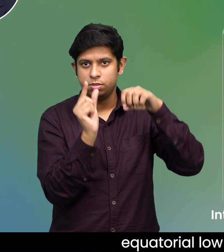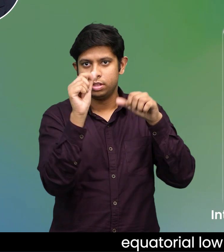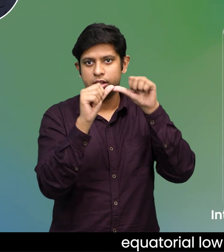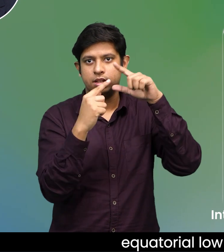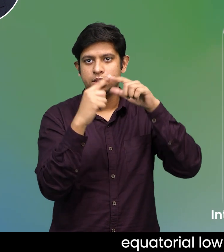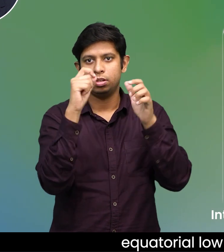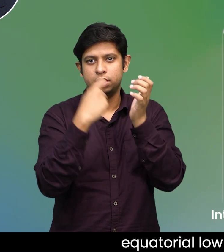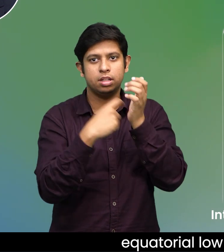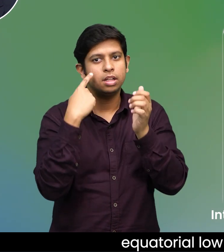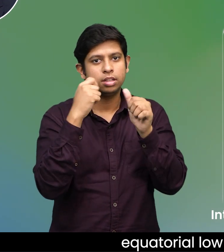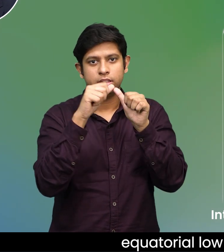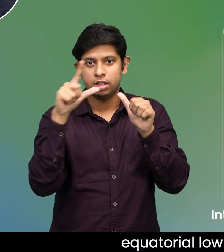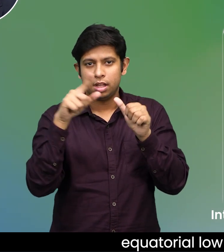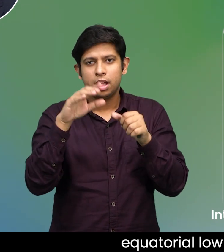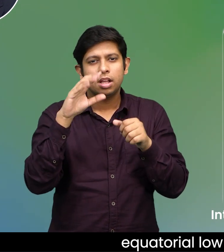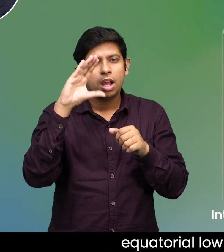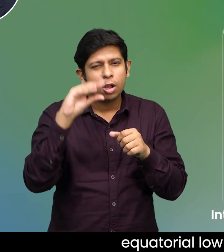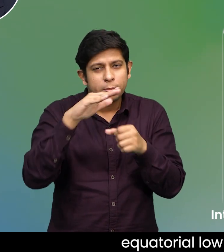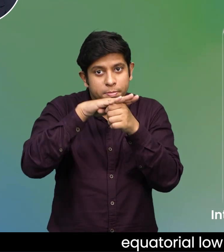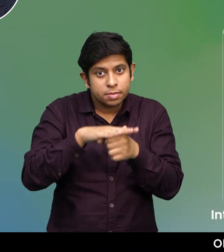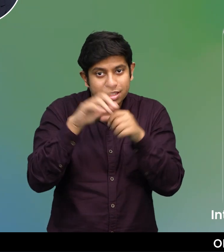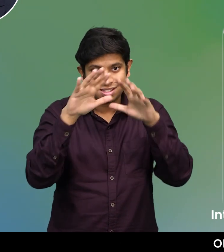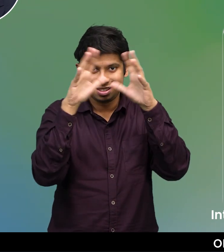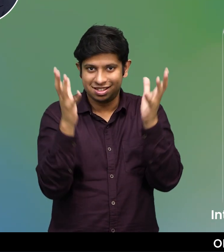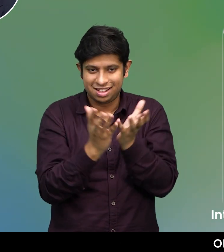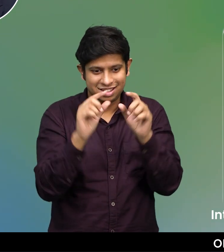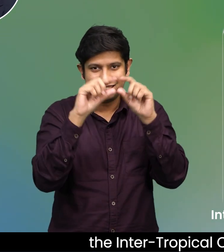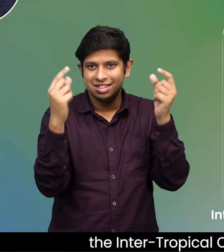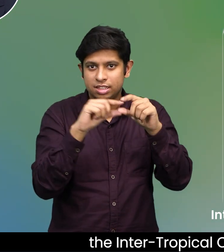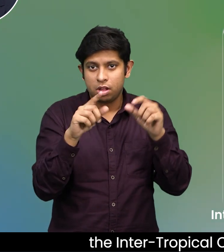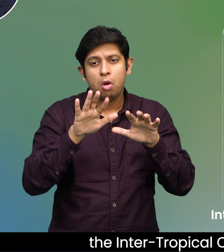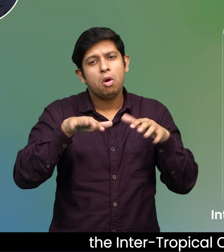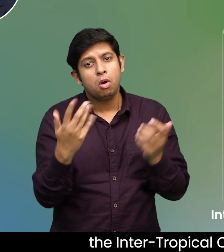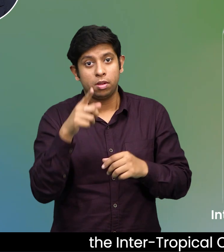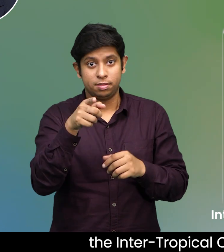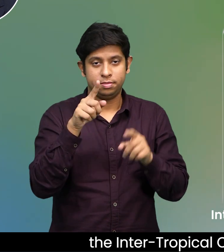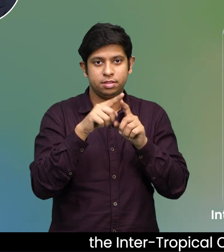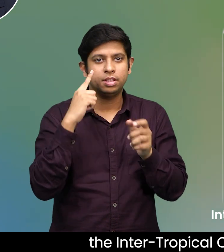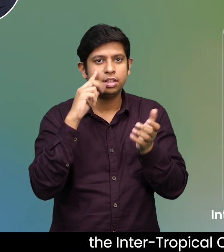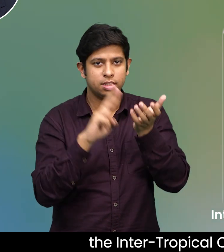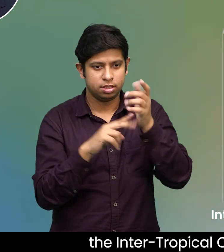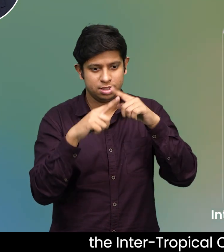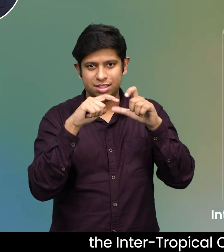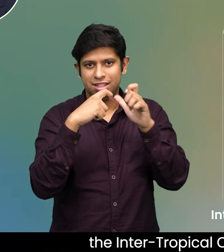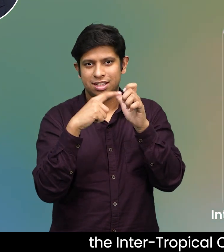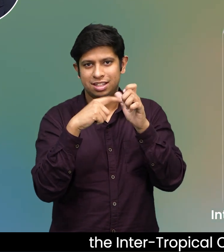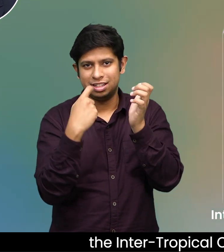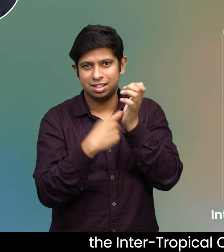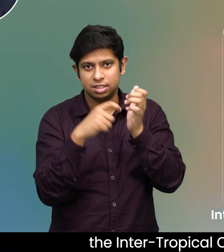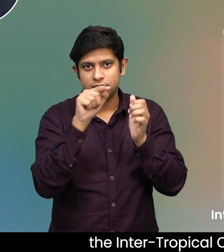an equatorial low pressure belt or the intertropical convergence